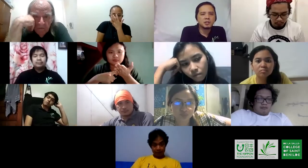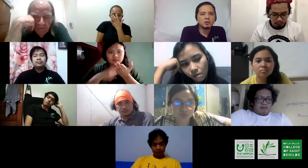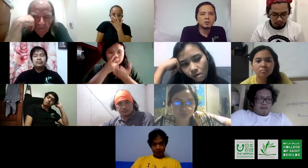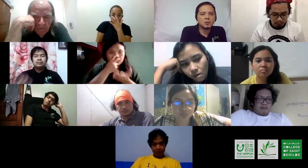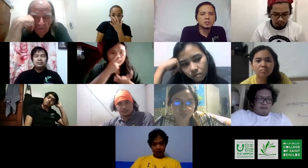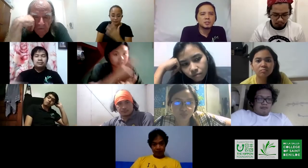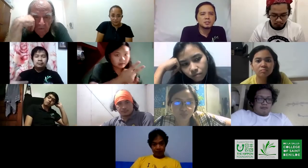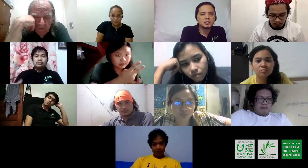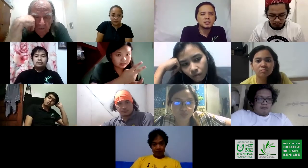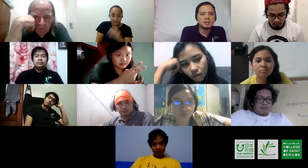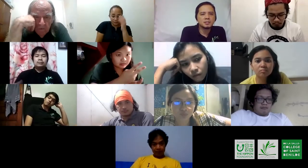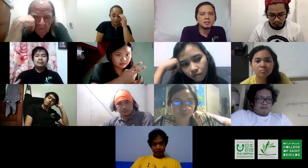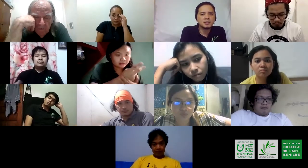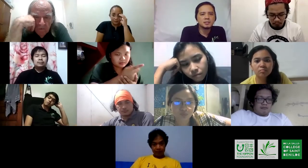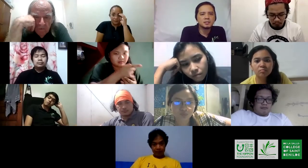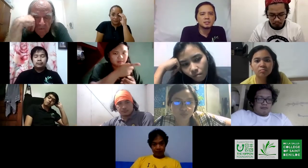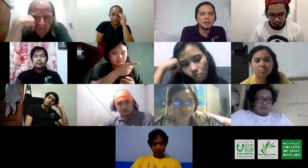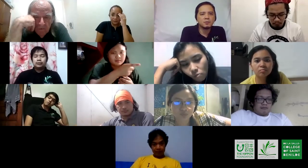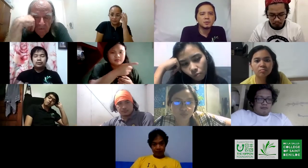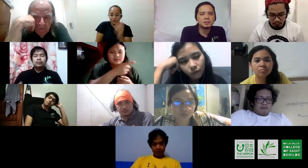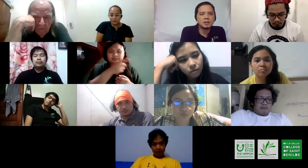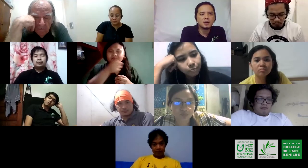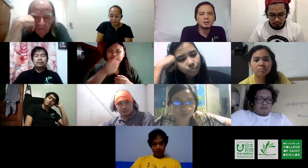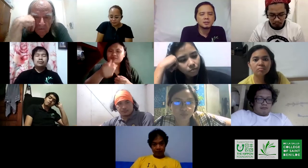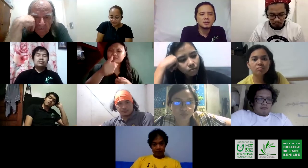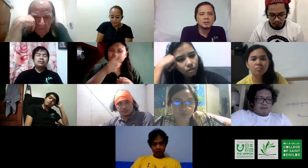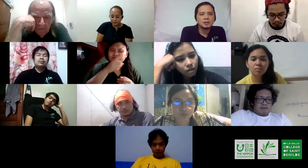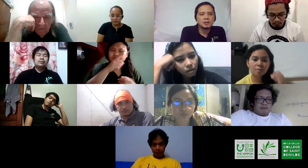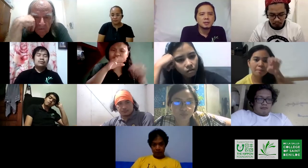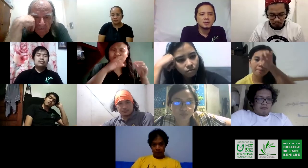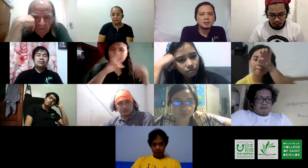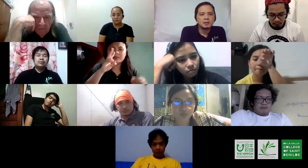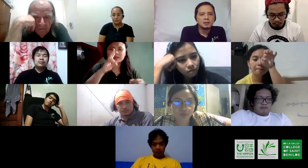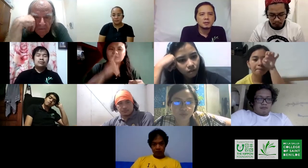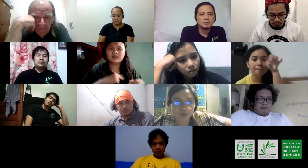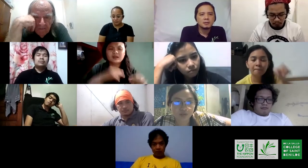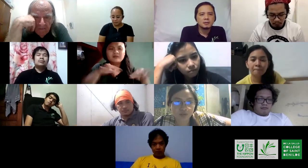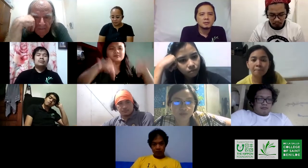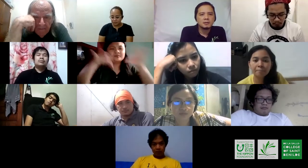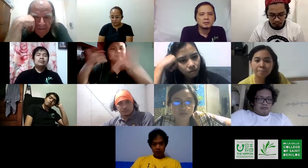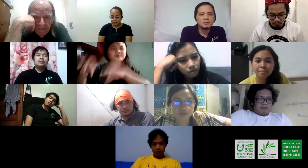because our group was discussing this and we saw